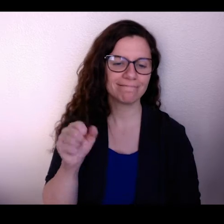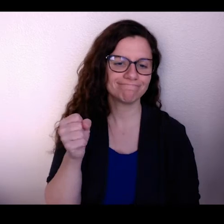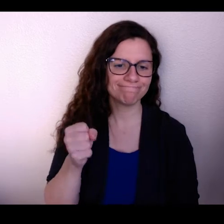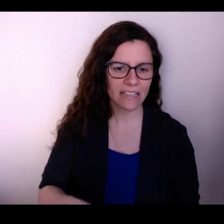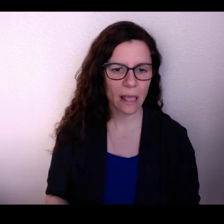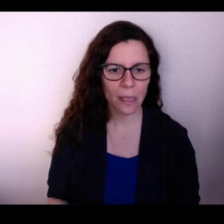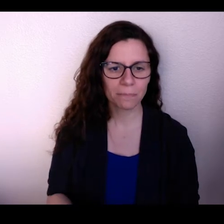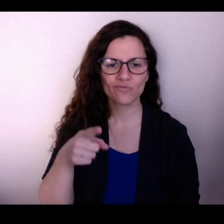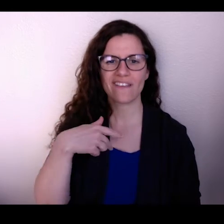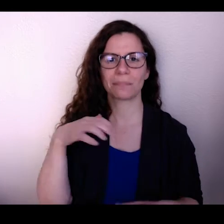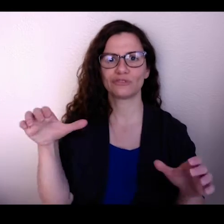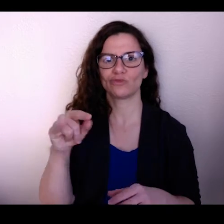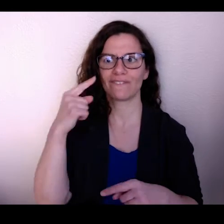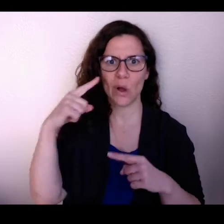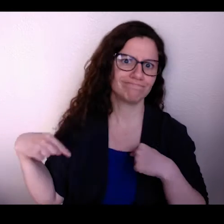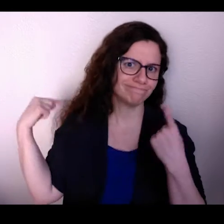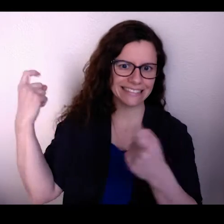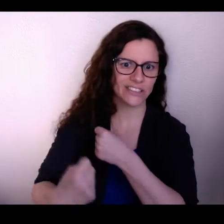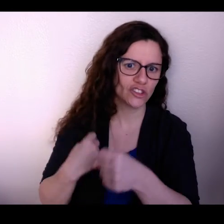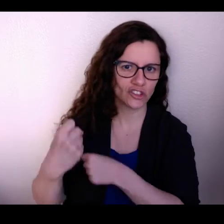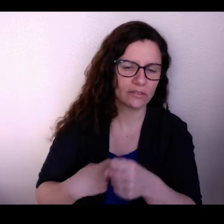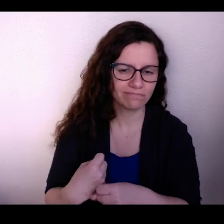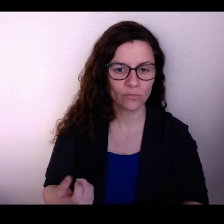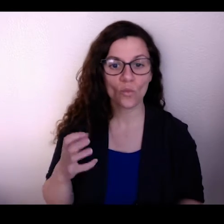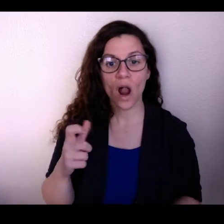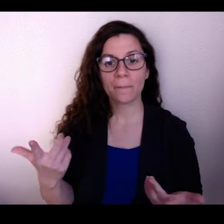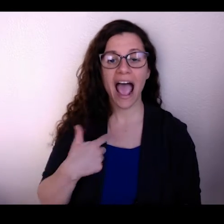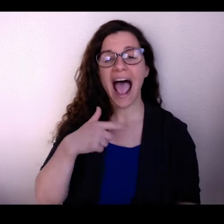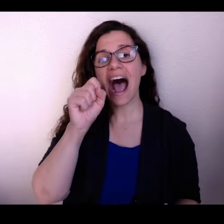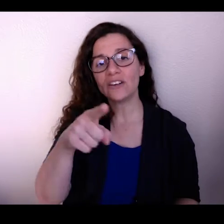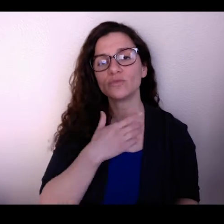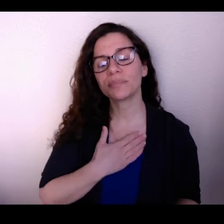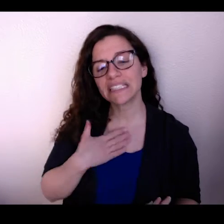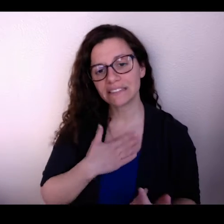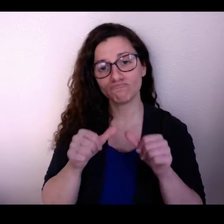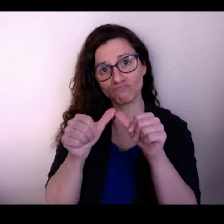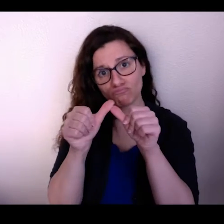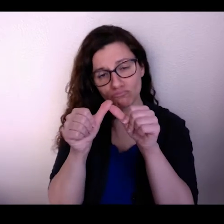Yeah, I should have guessed that you're already doing that. Yeah, you've been doing it for years.